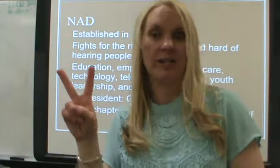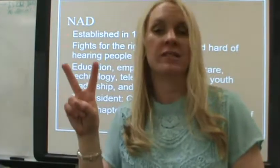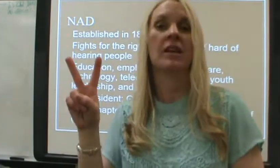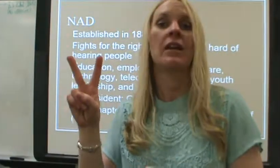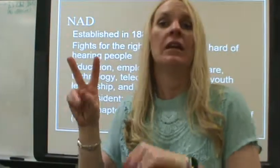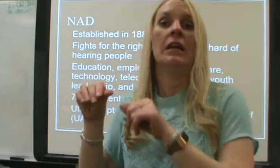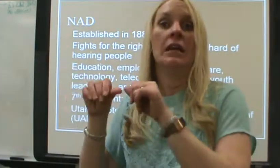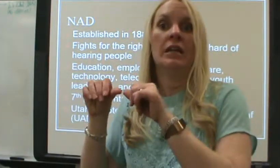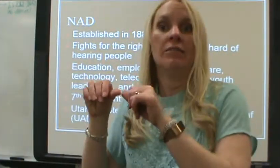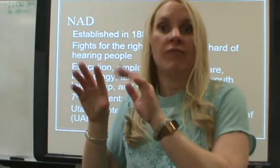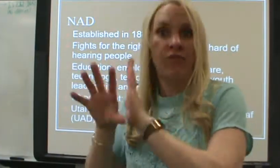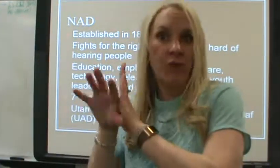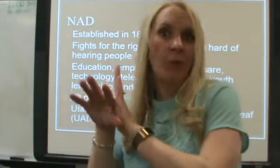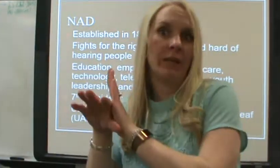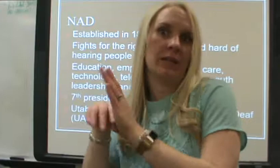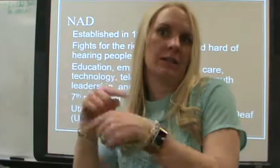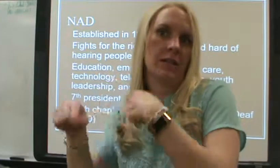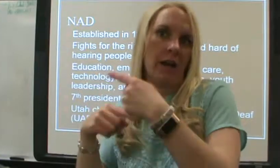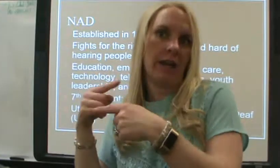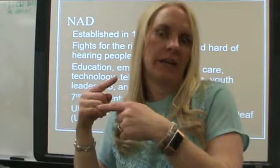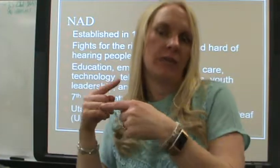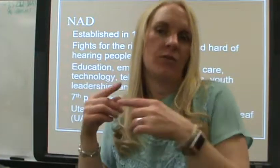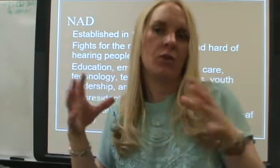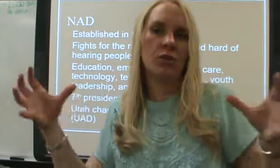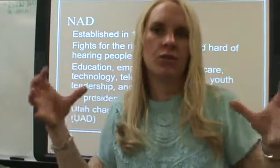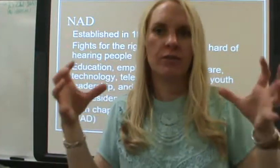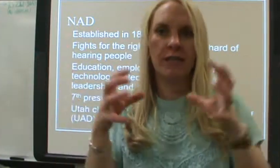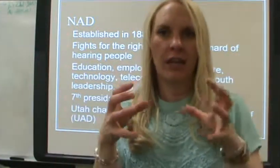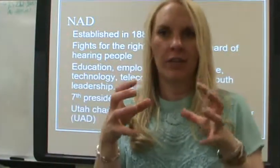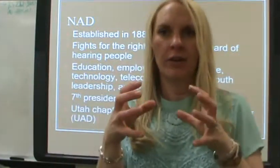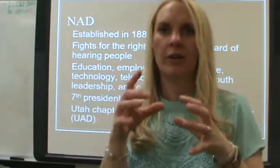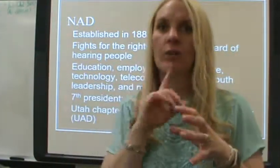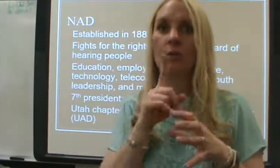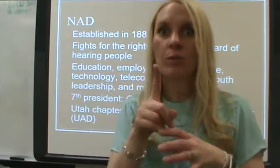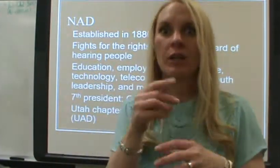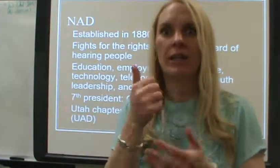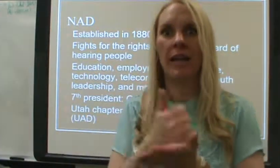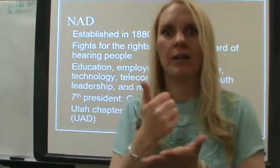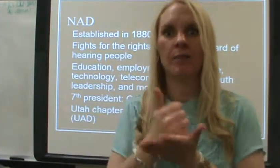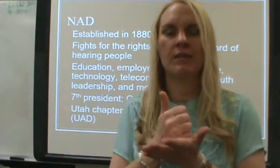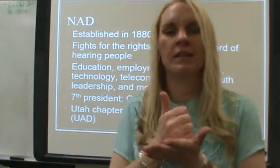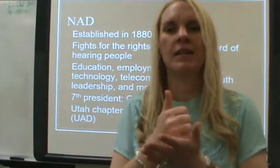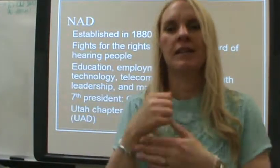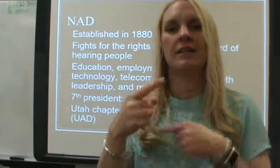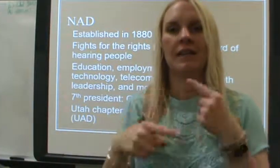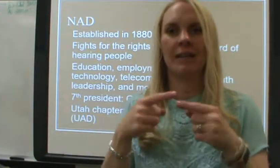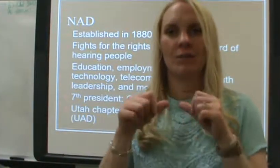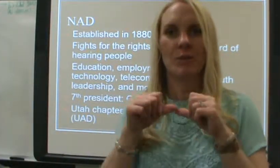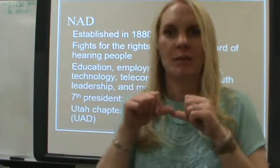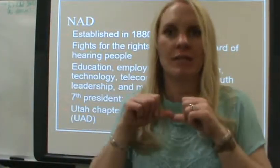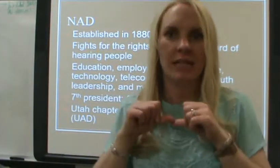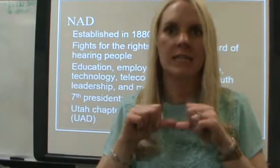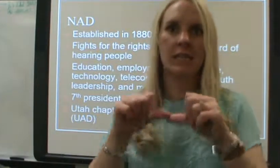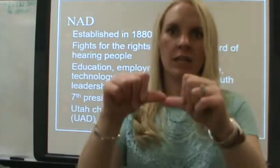Vedetz filming sign, those two together really helped sign language be able to continue